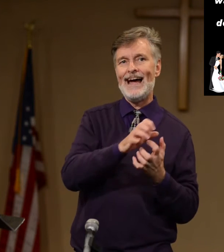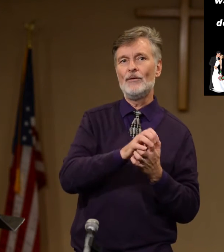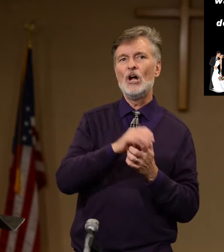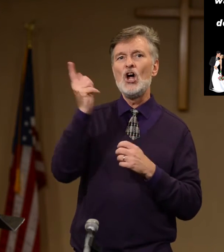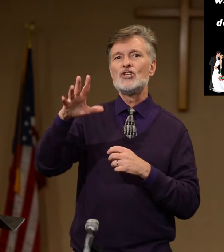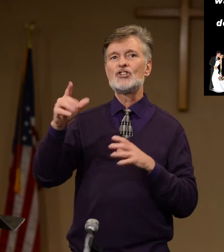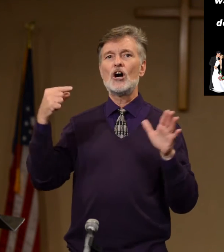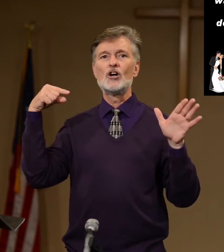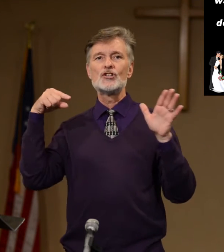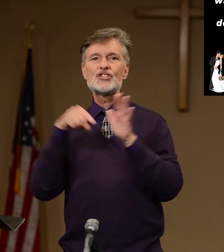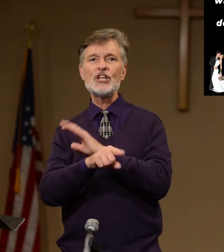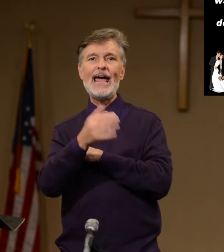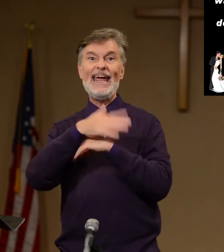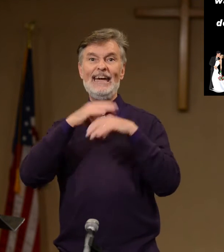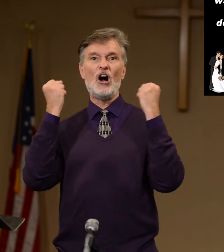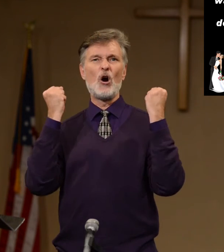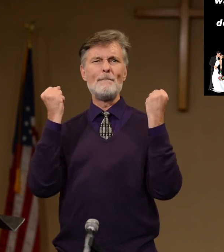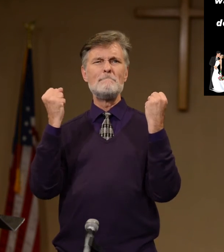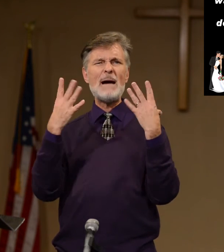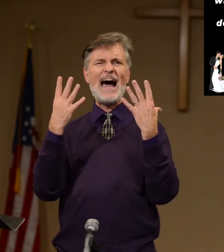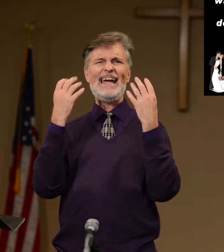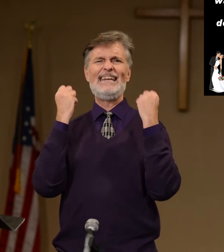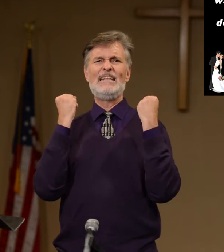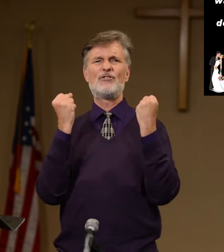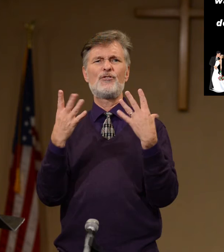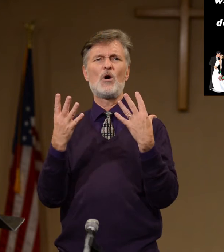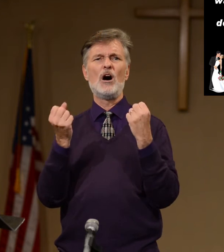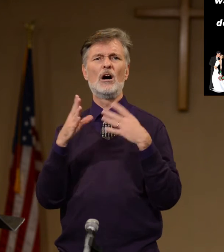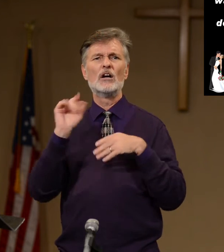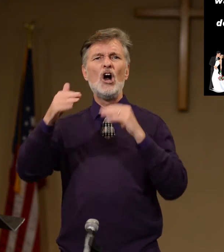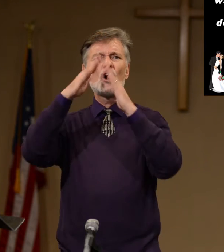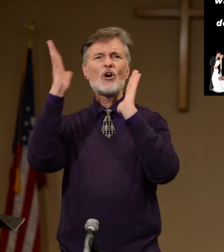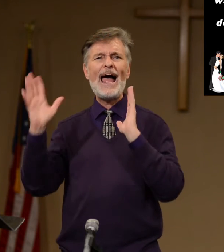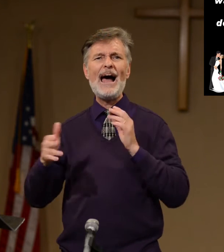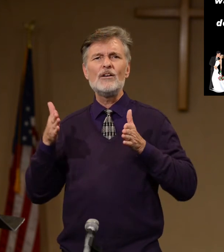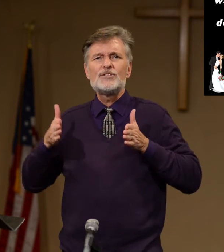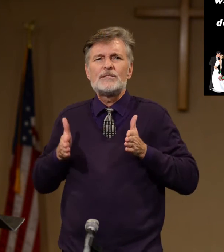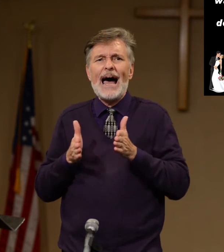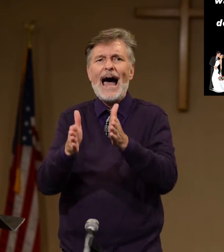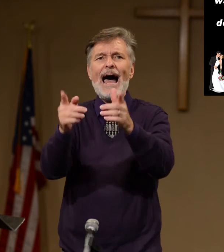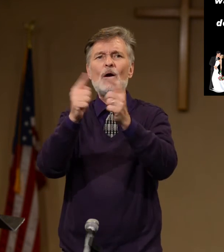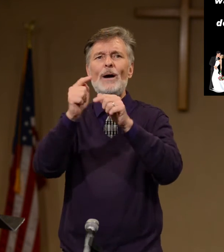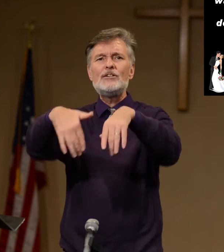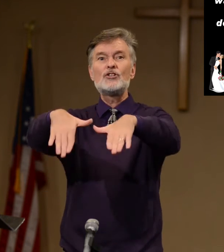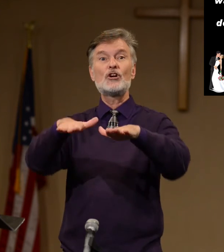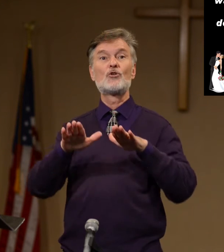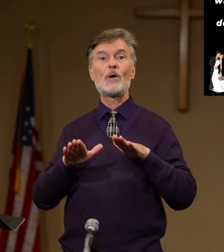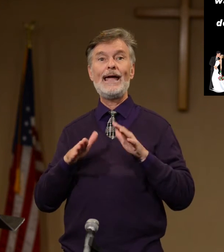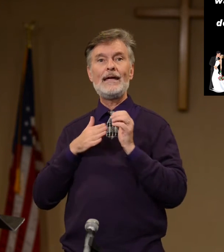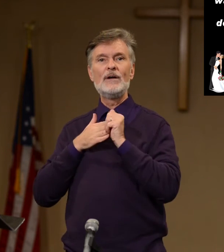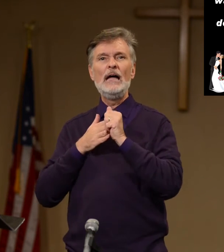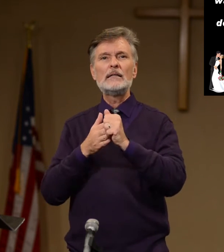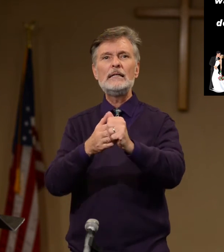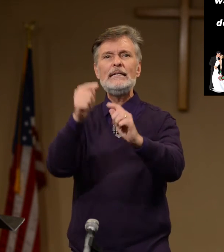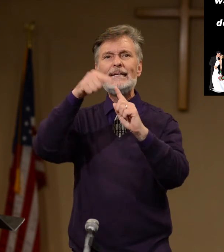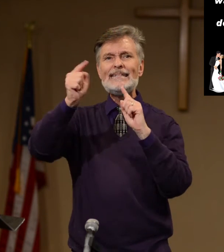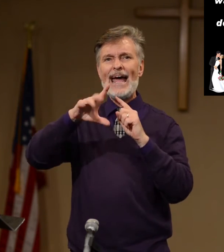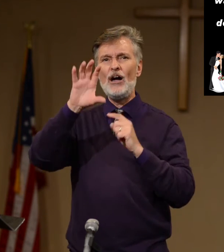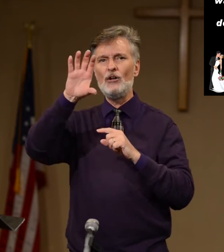down. Her slain are a mighty throng. Her house is a highway to the grave, leading down